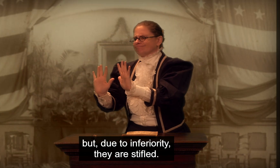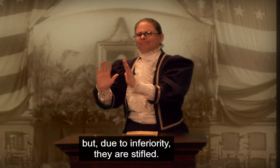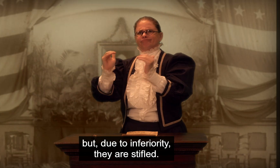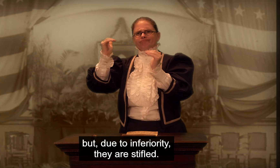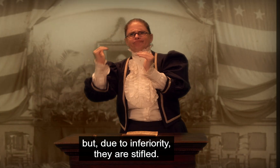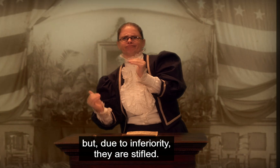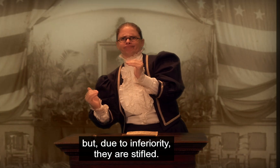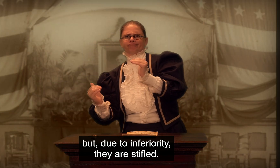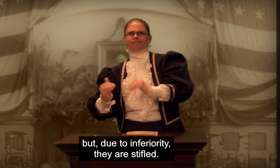are stifled.